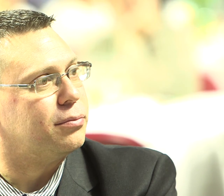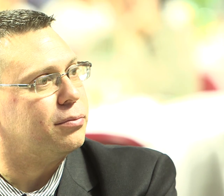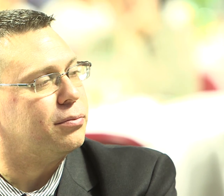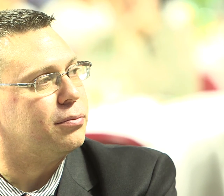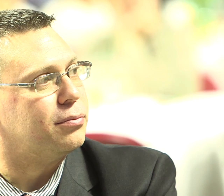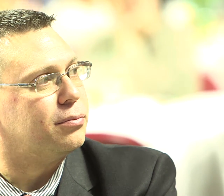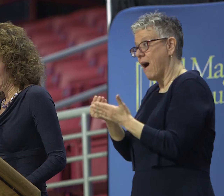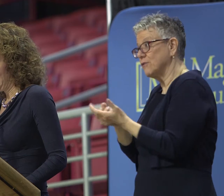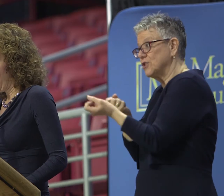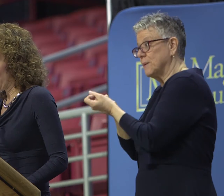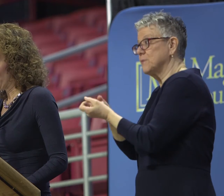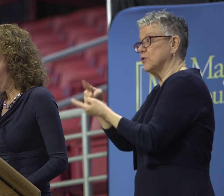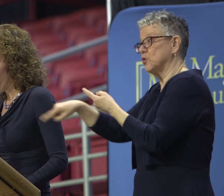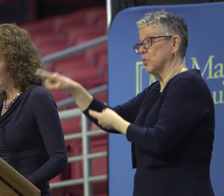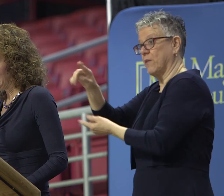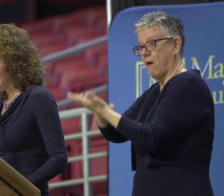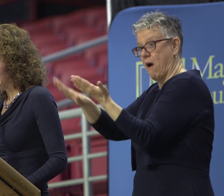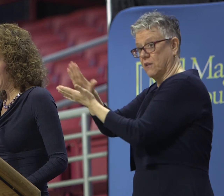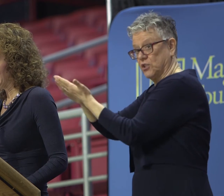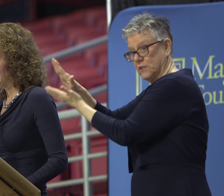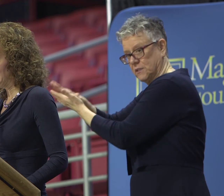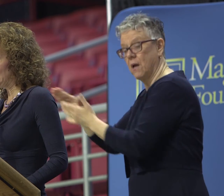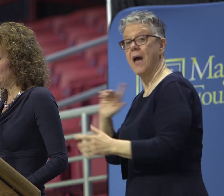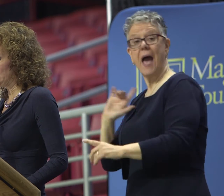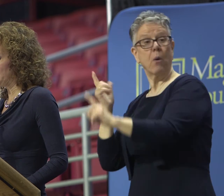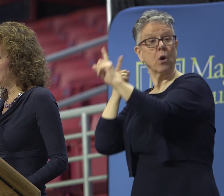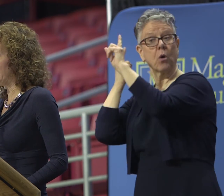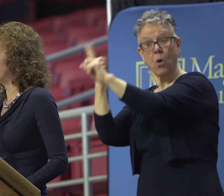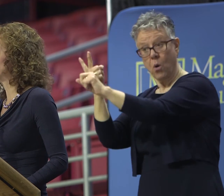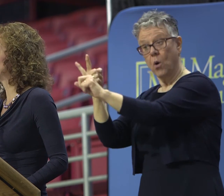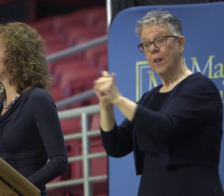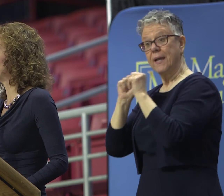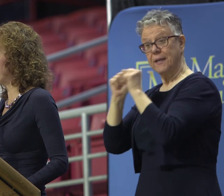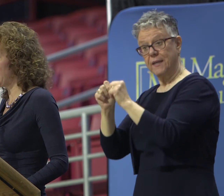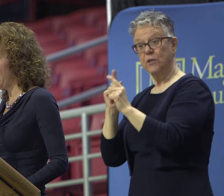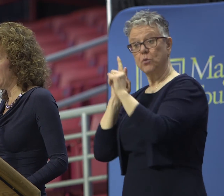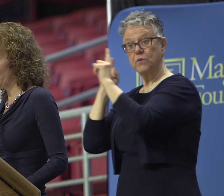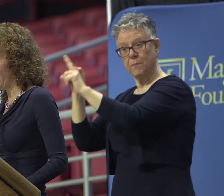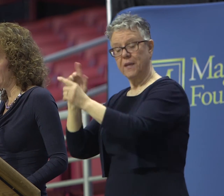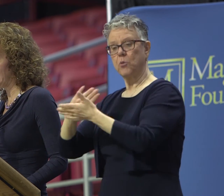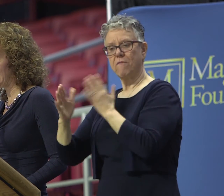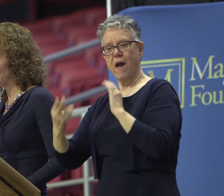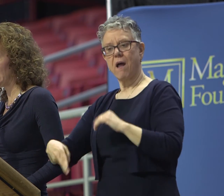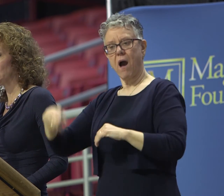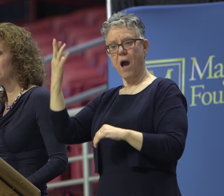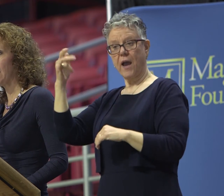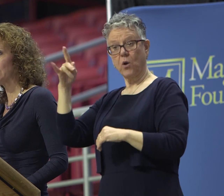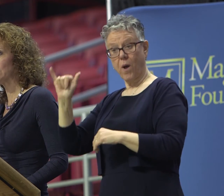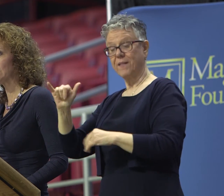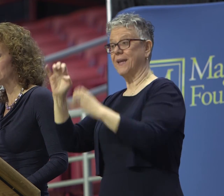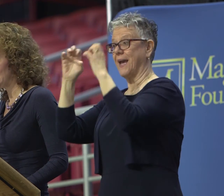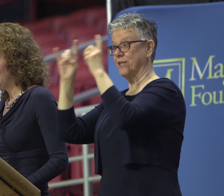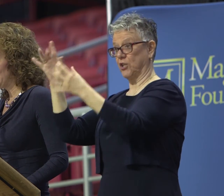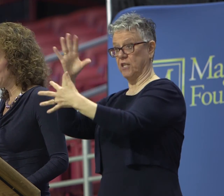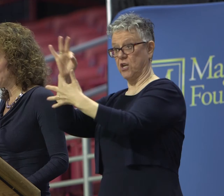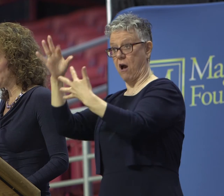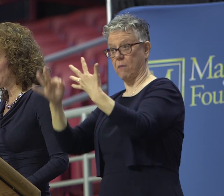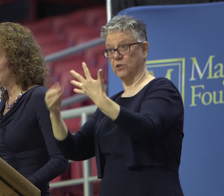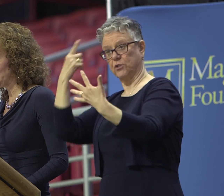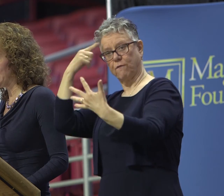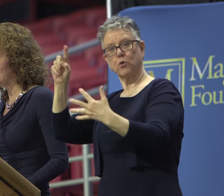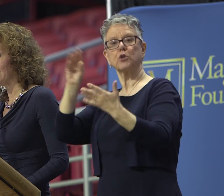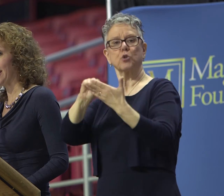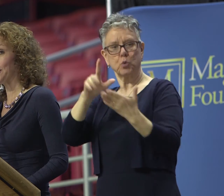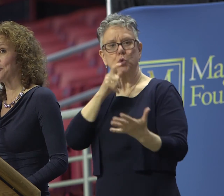to college. Our goal is and continues to be to provide high-quality educational options to